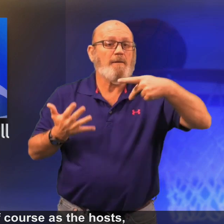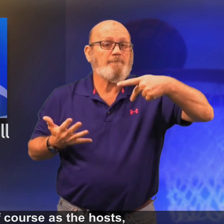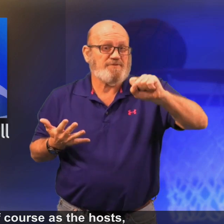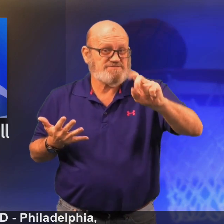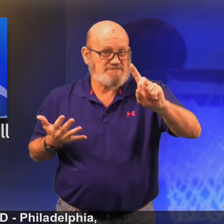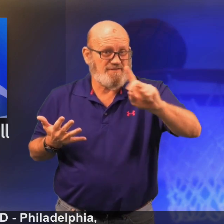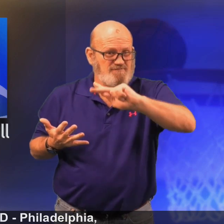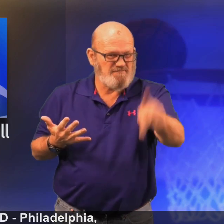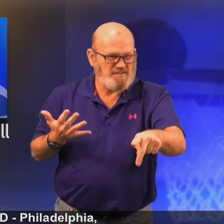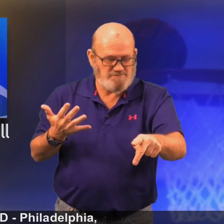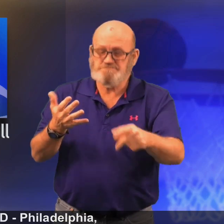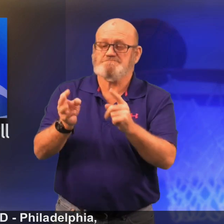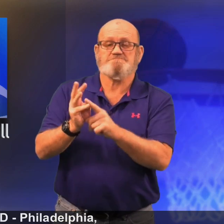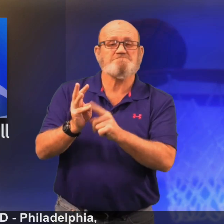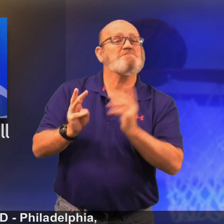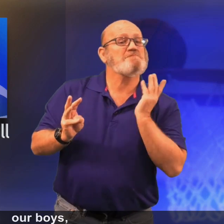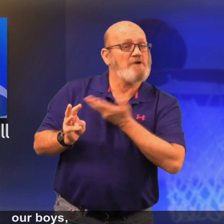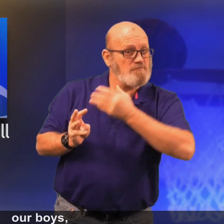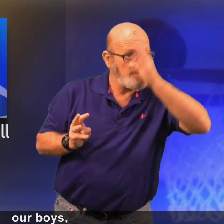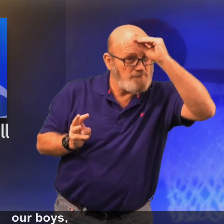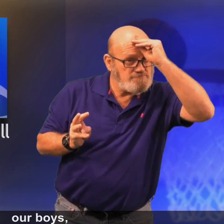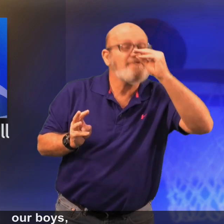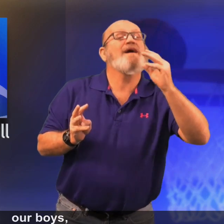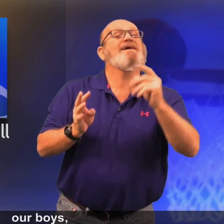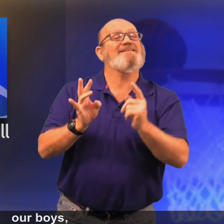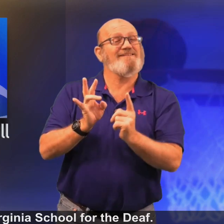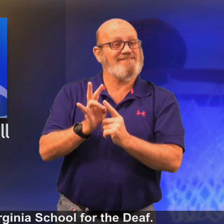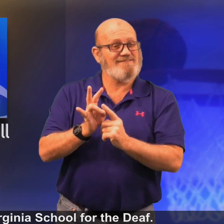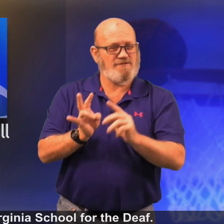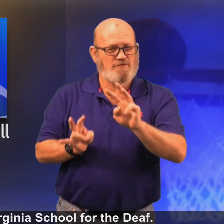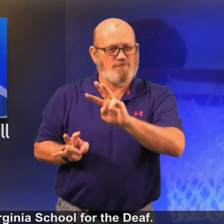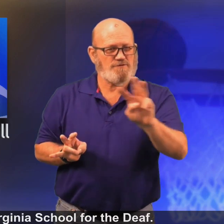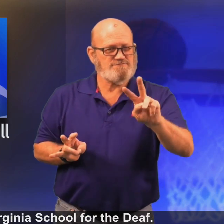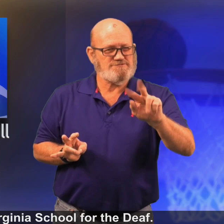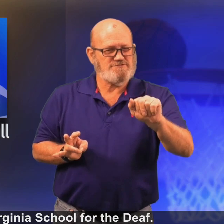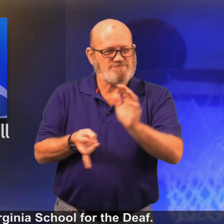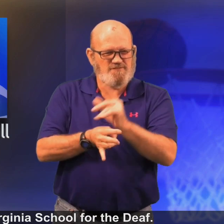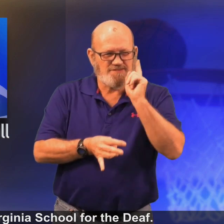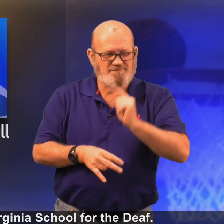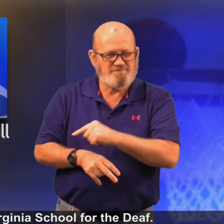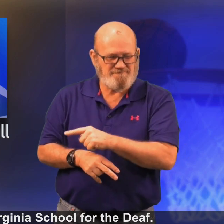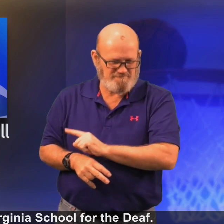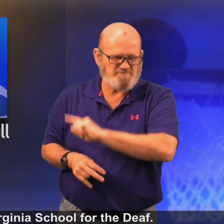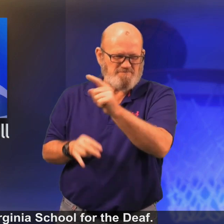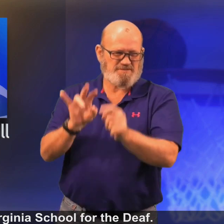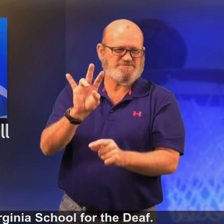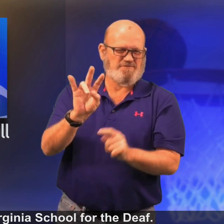hosts, PSD Philadelphia, Our Boys, and West Virginia School for the Deaf.